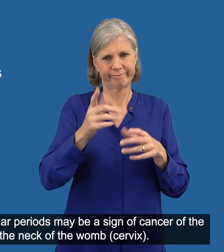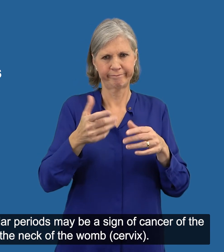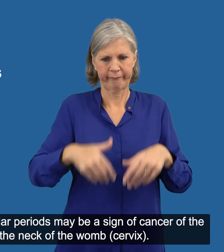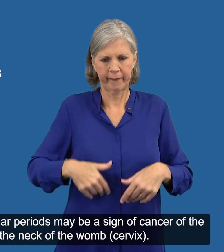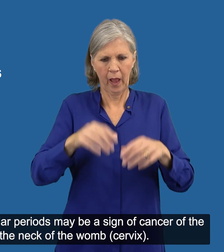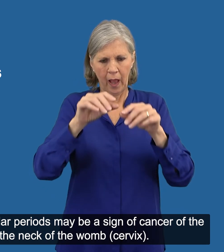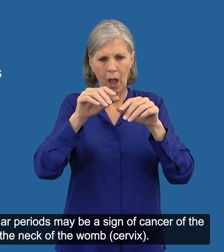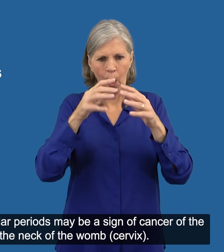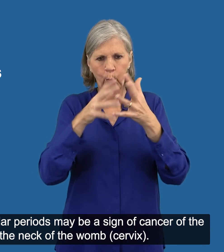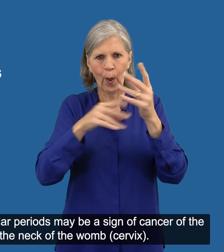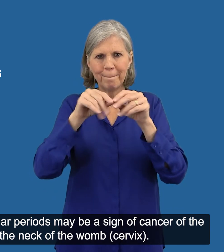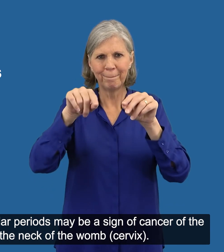cervix.